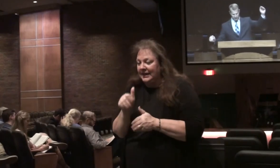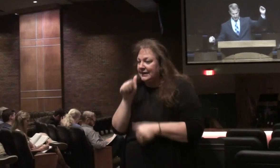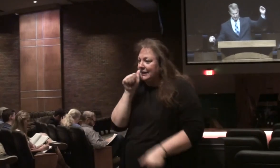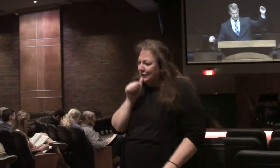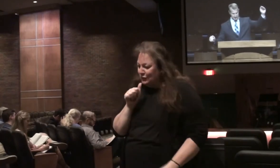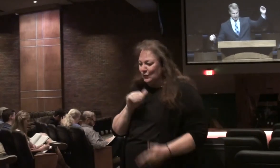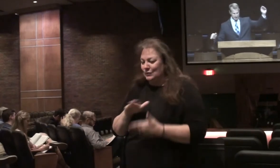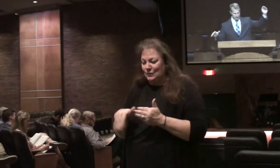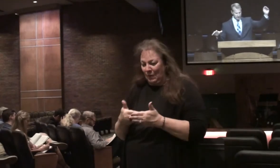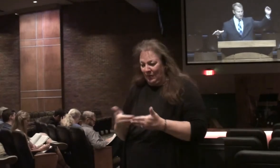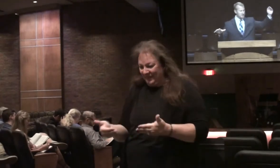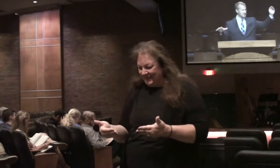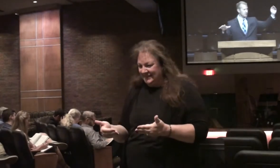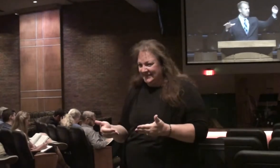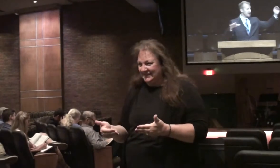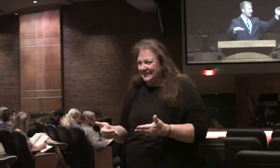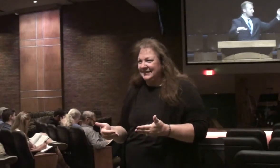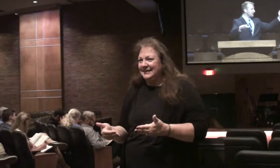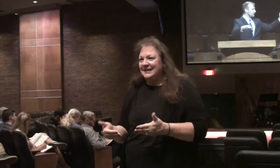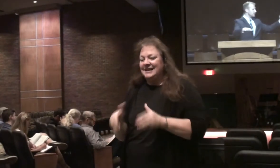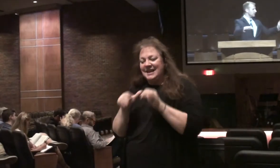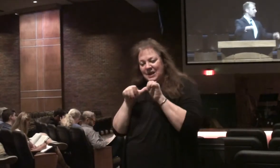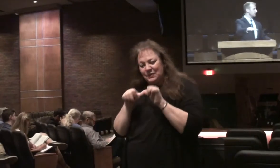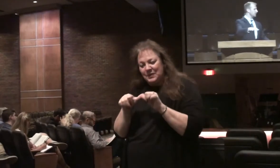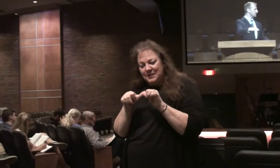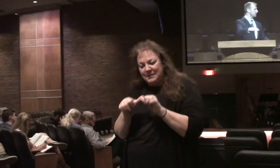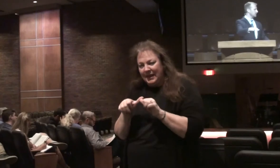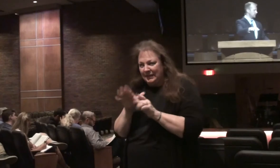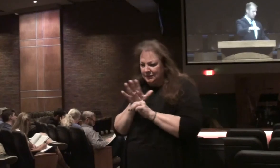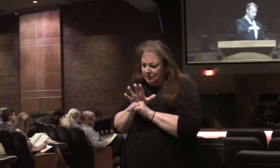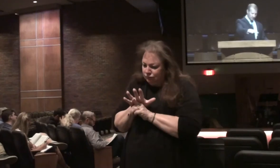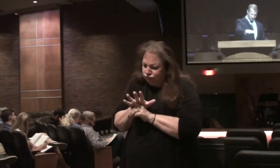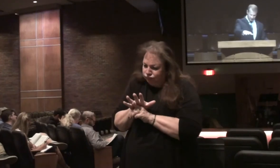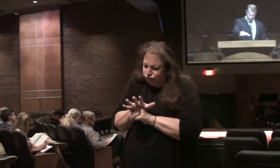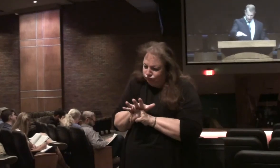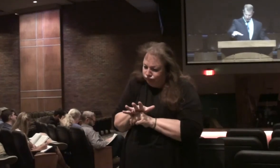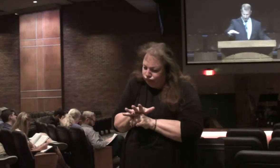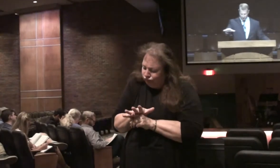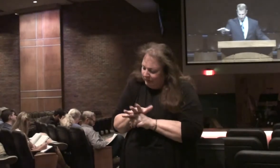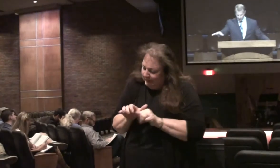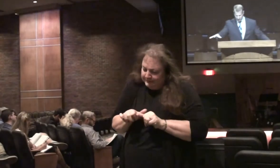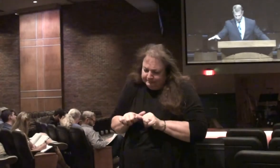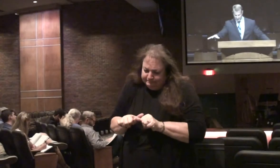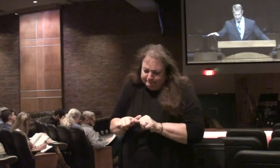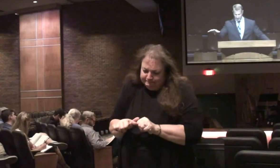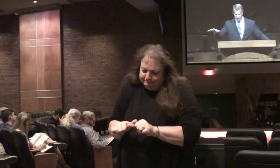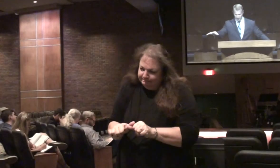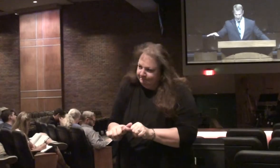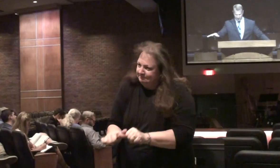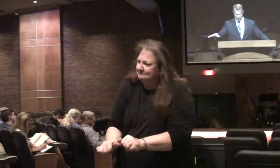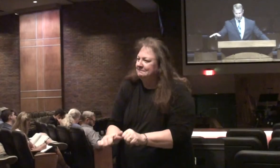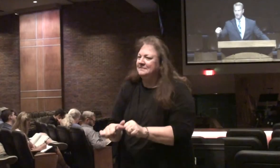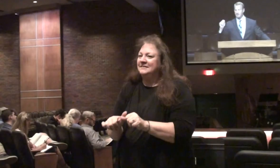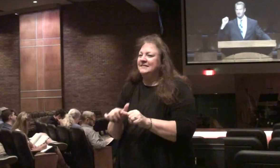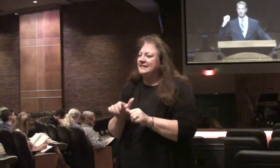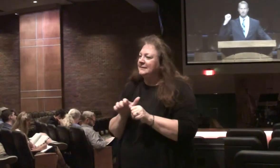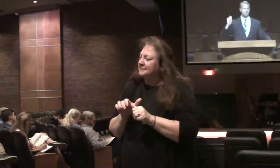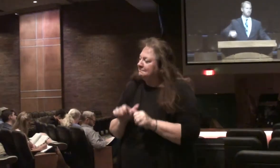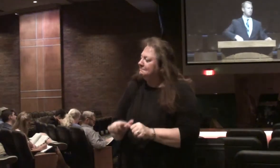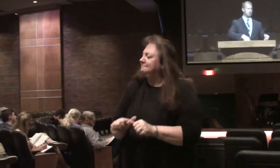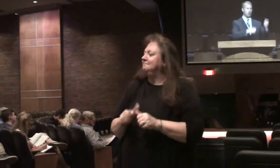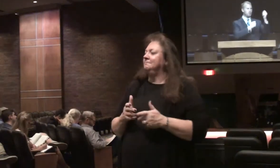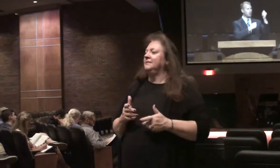all things. Endures means it remains under the load. A load of difficulty, the load of hardship, it remains under.